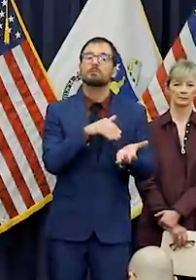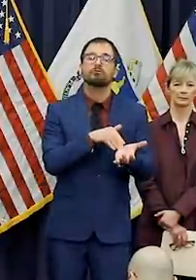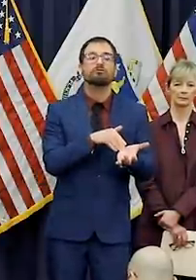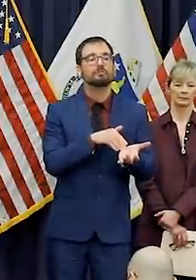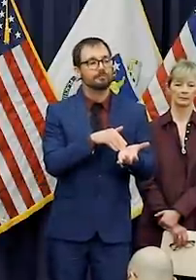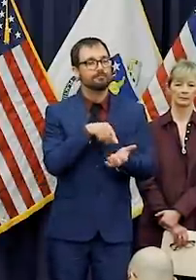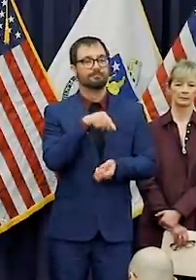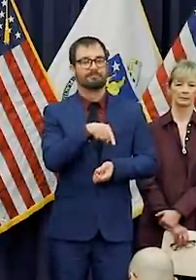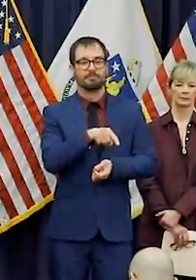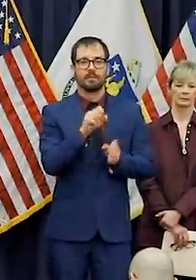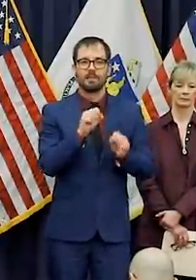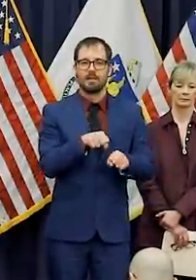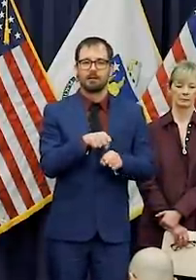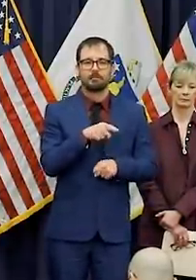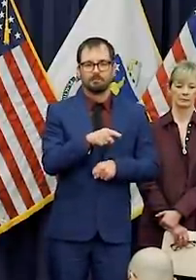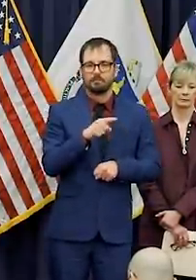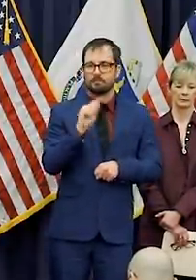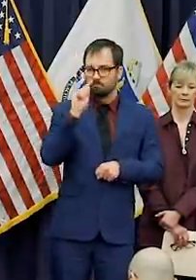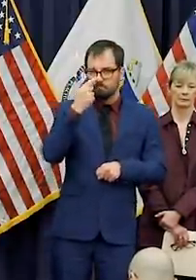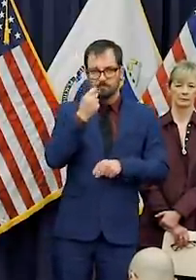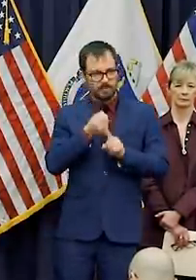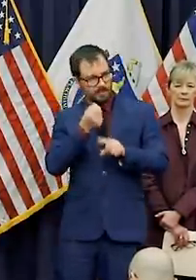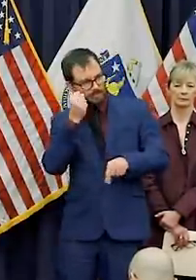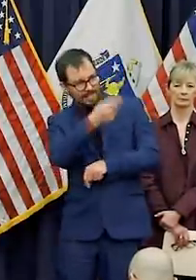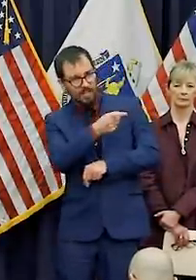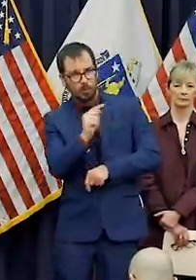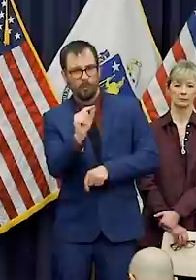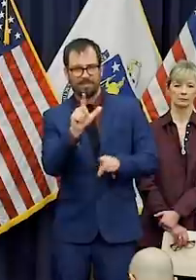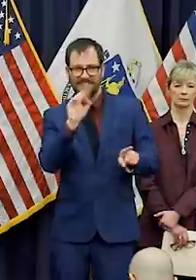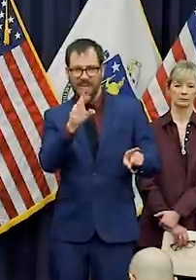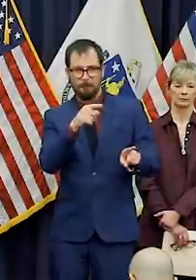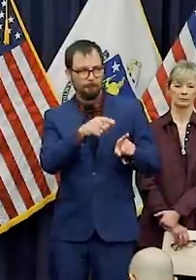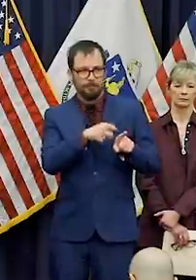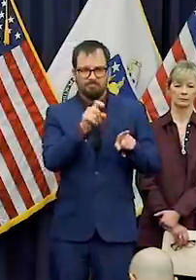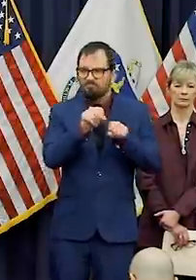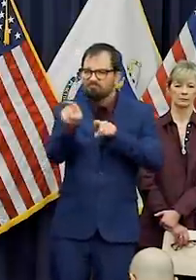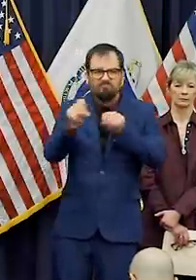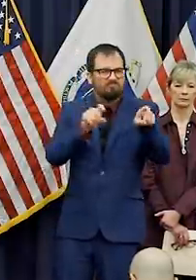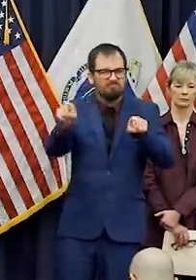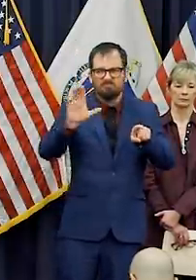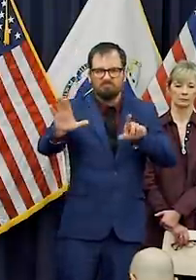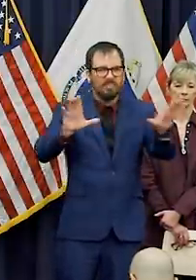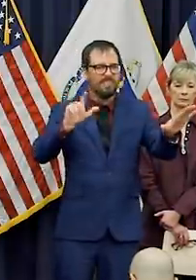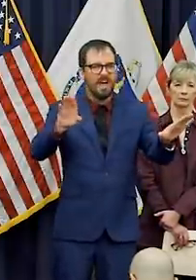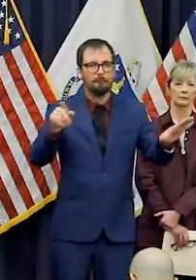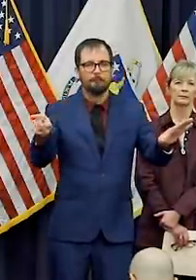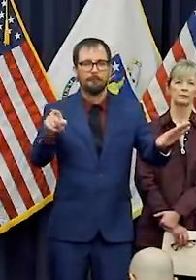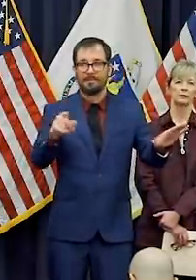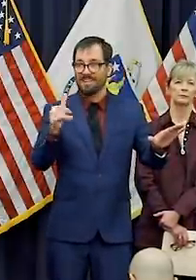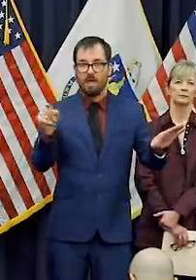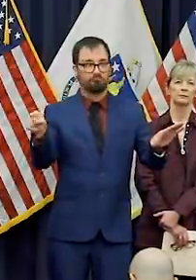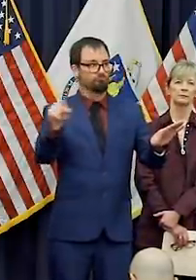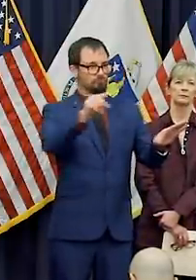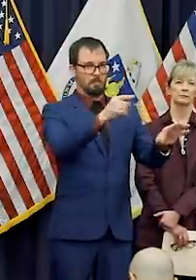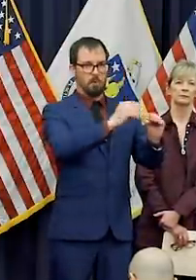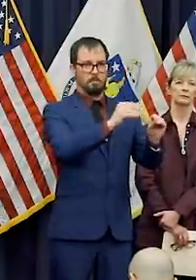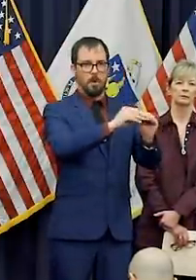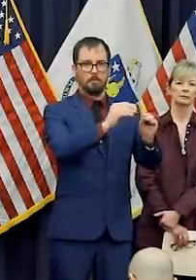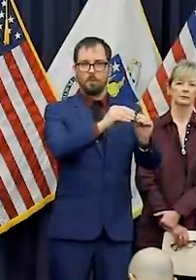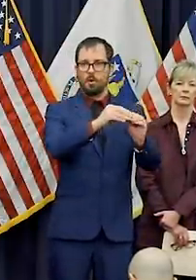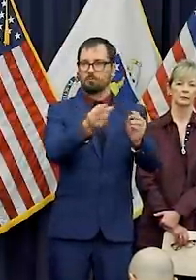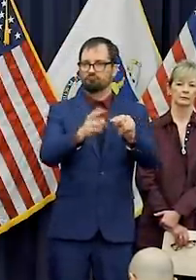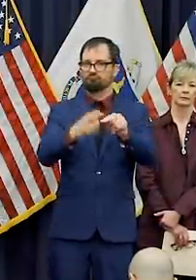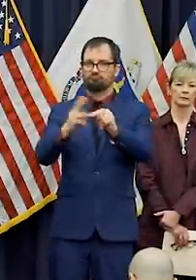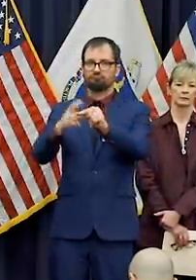these labs. We are now seeing these labs come online and begin to report results. As of today, we have been notified